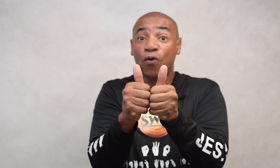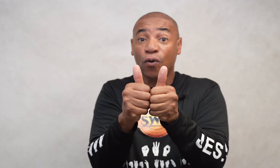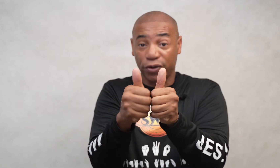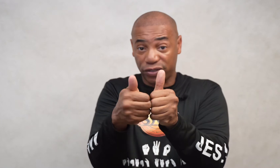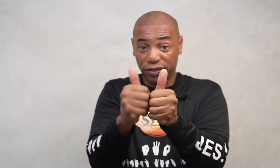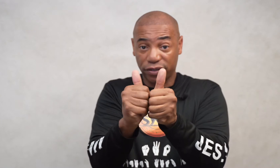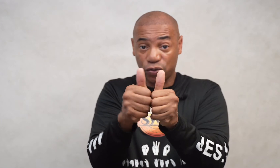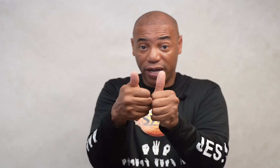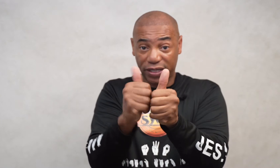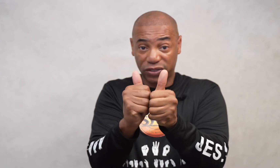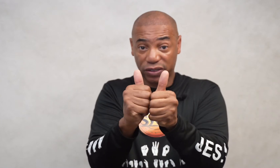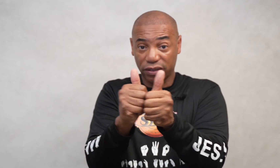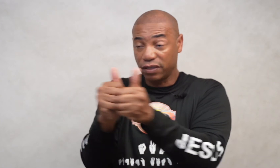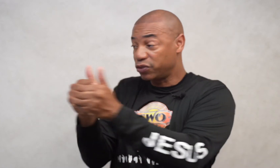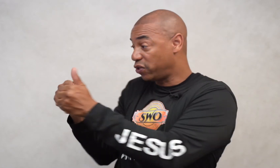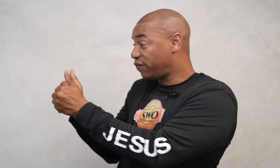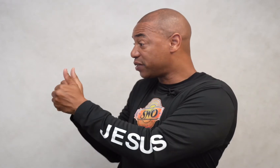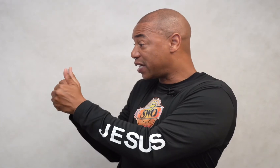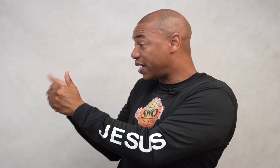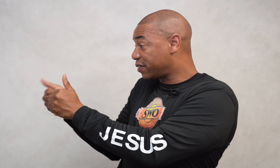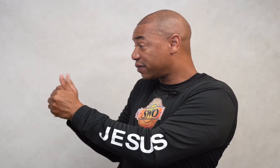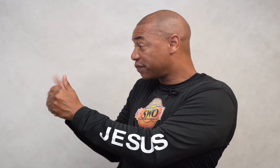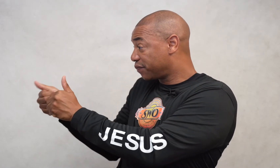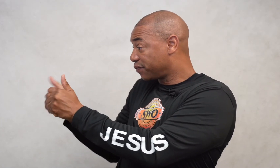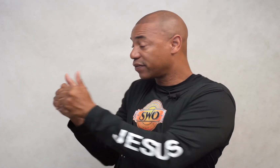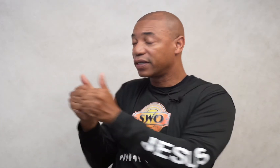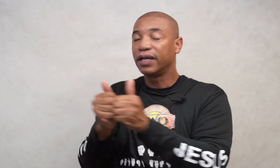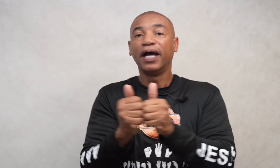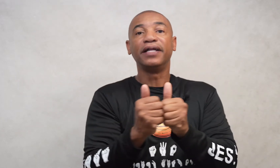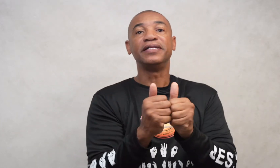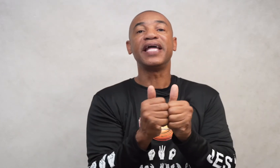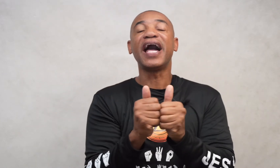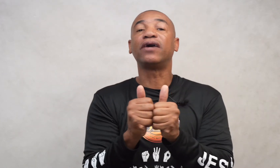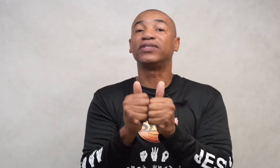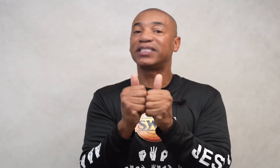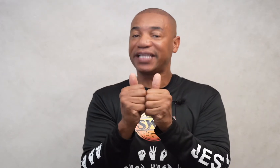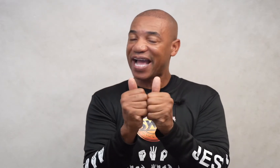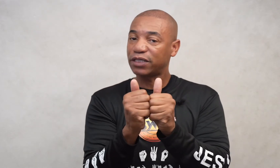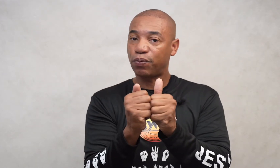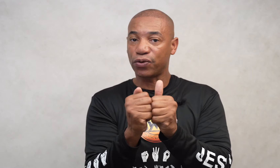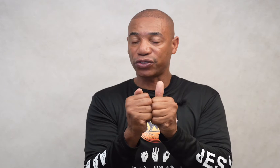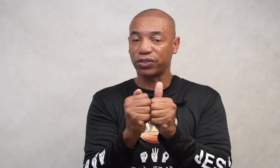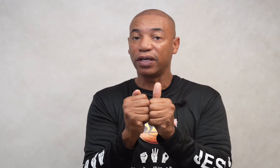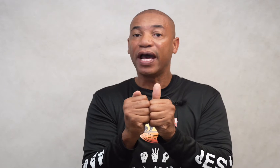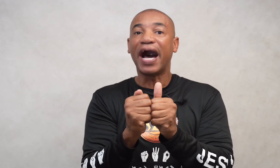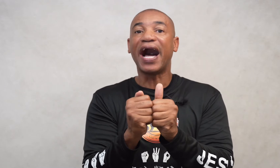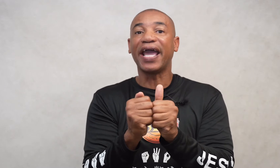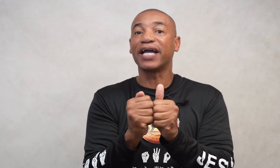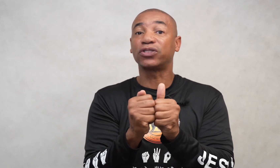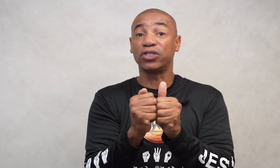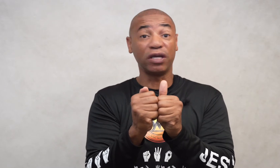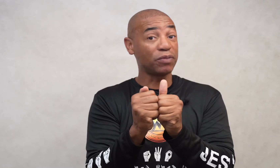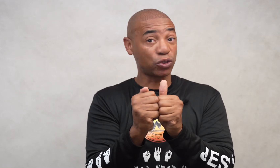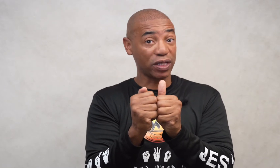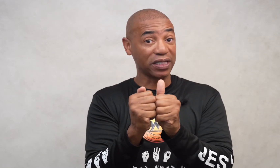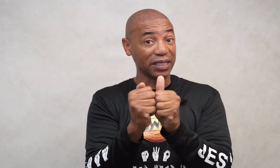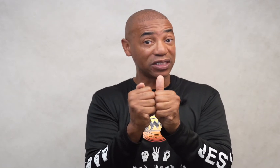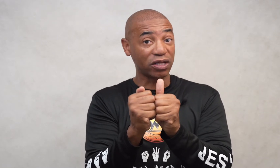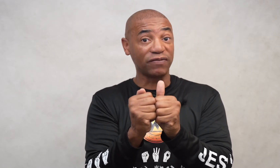forward twice. I'll show you from the side. Now this last portion, I actually demonstrate the list of the